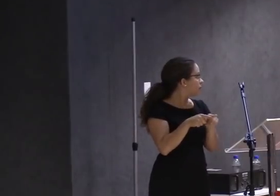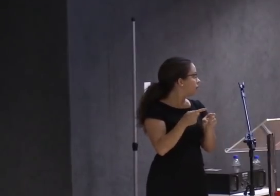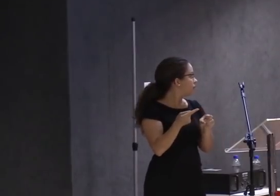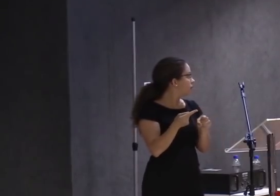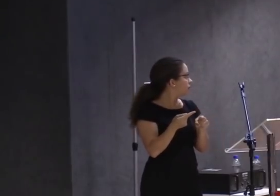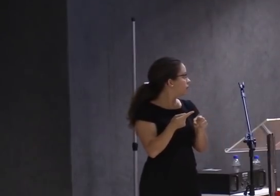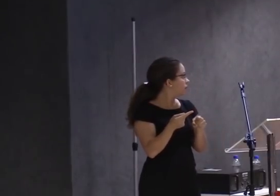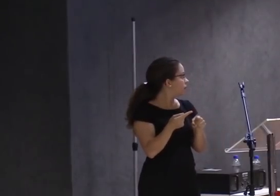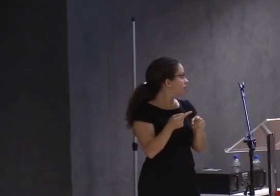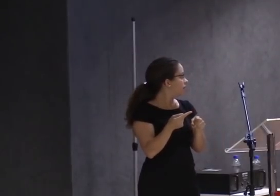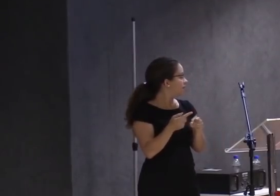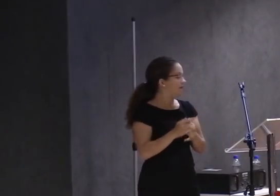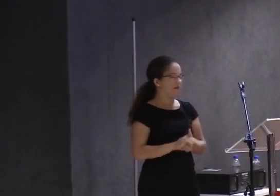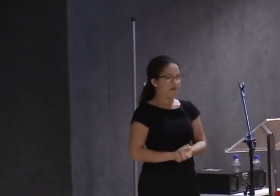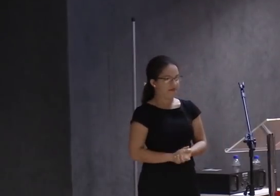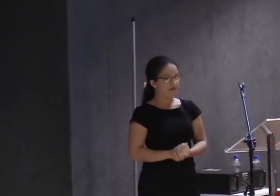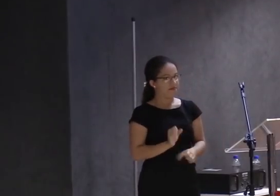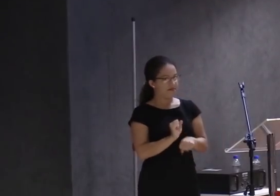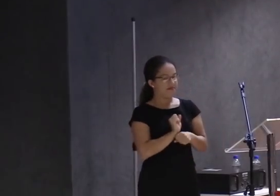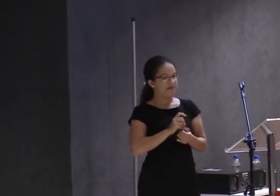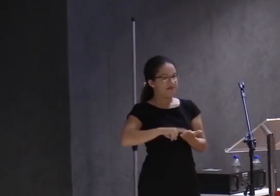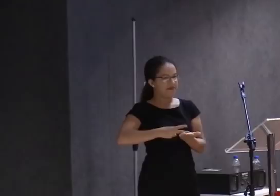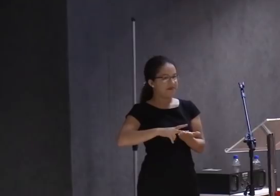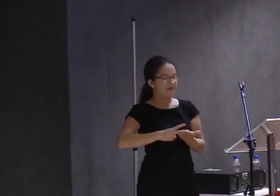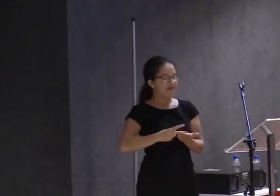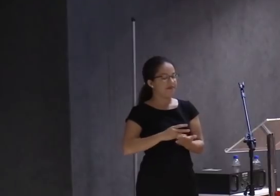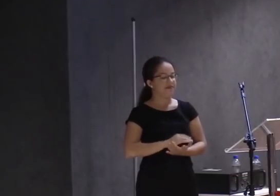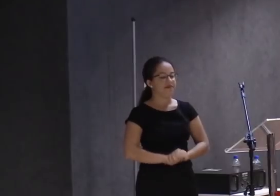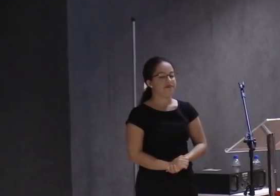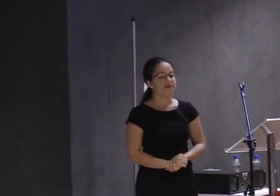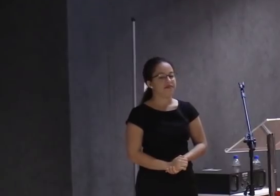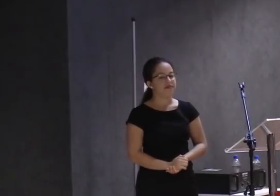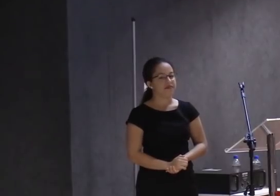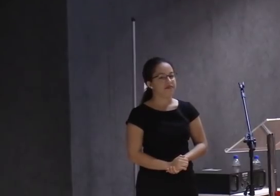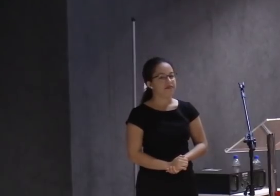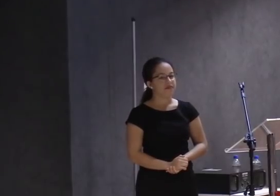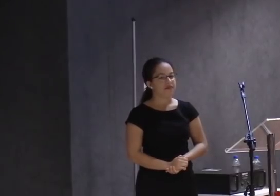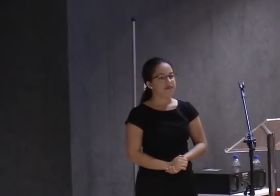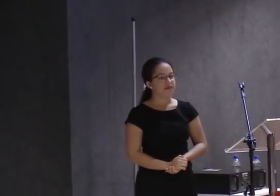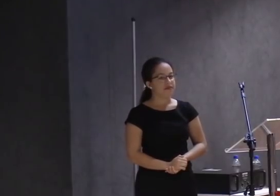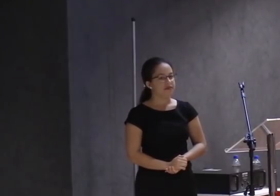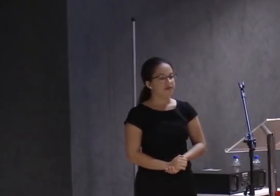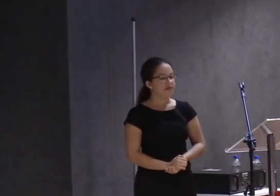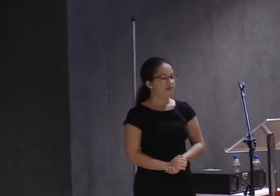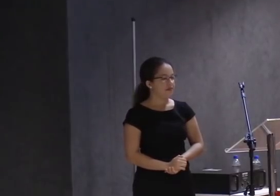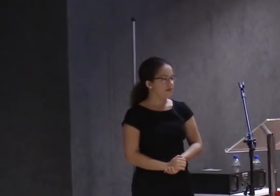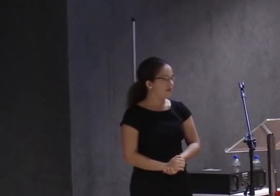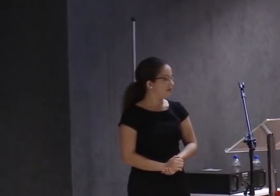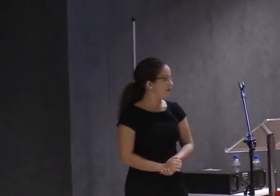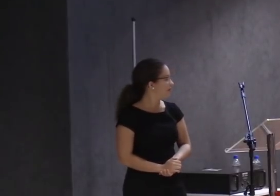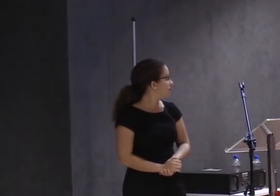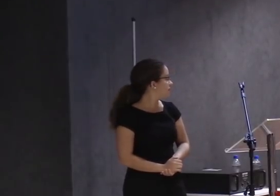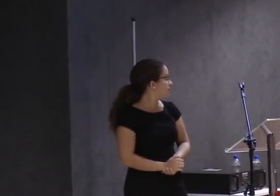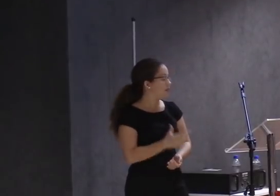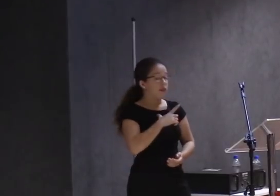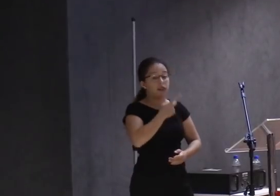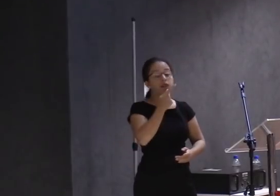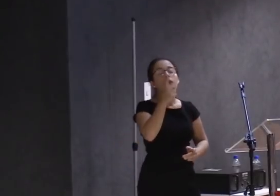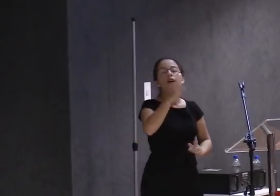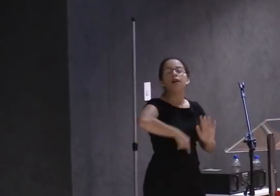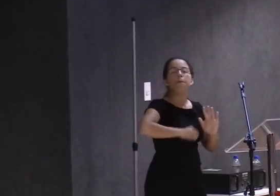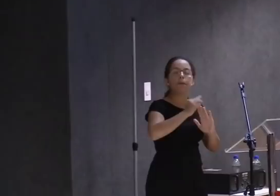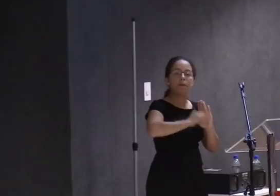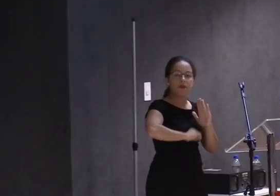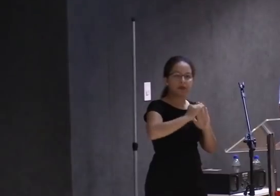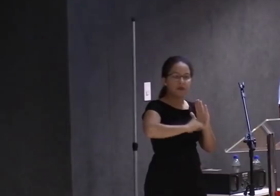engaged when we have digital tools to work with because it's their world already. So. Então é um método que a gente pode trabalhar porque